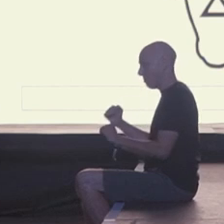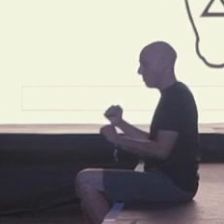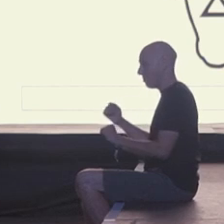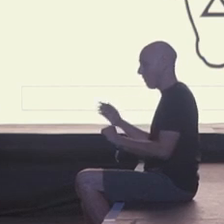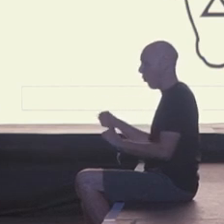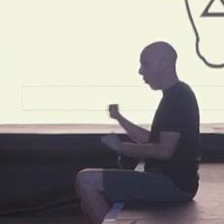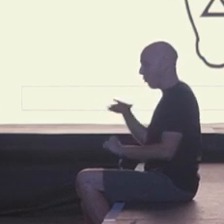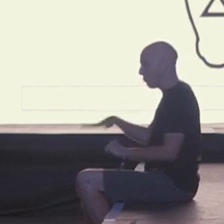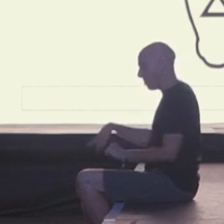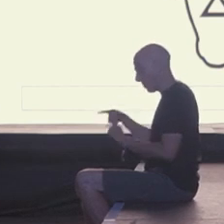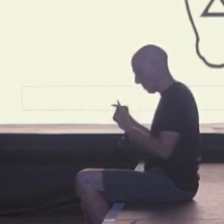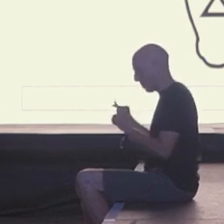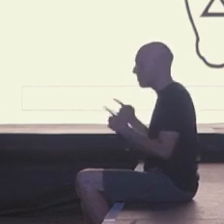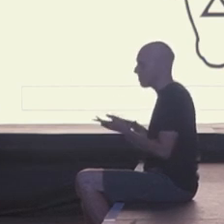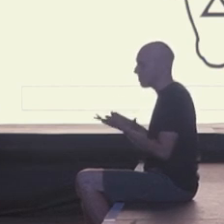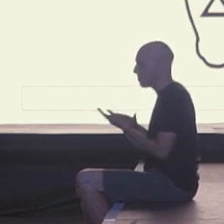Yeah, big up.